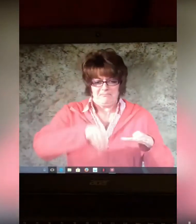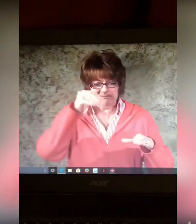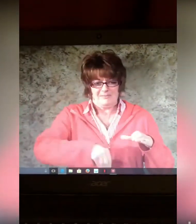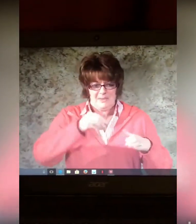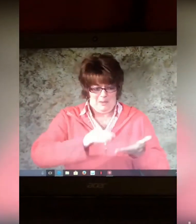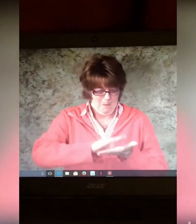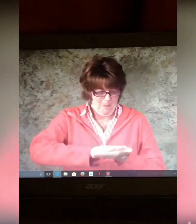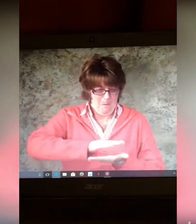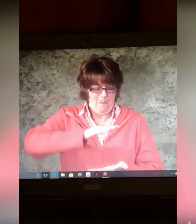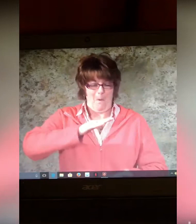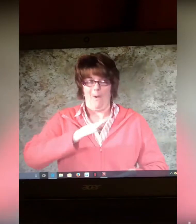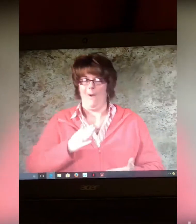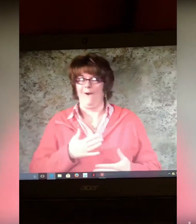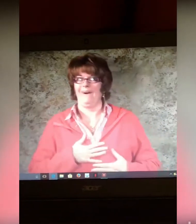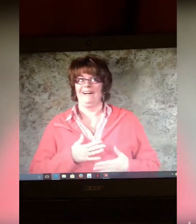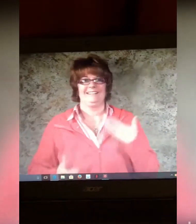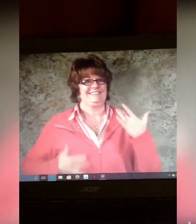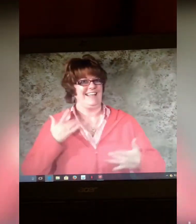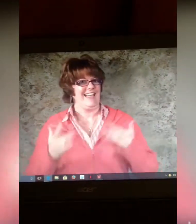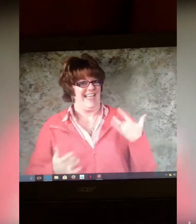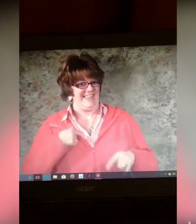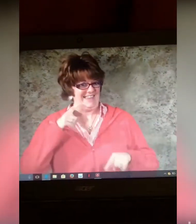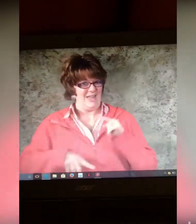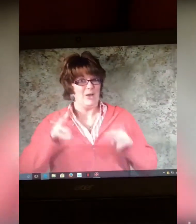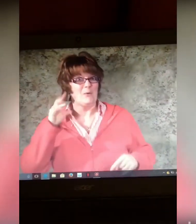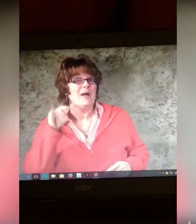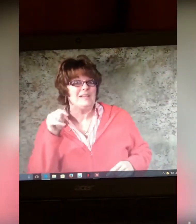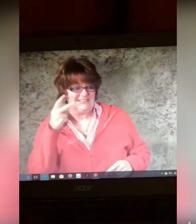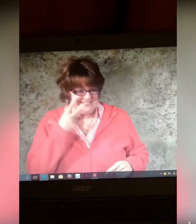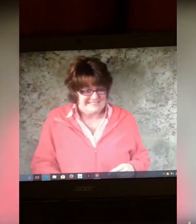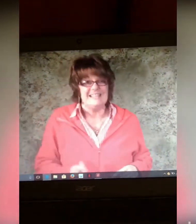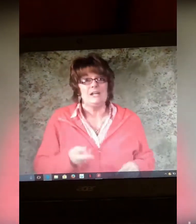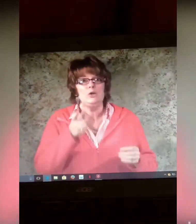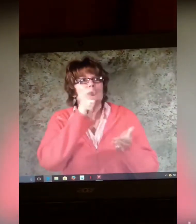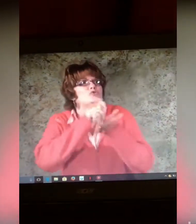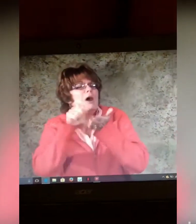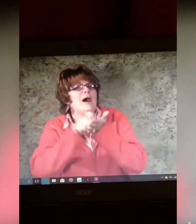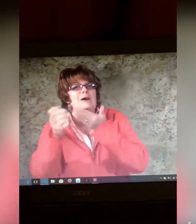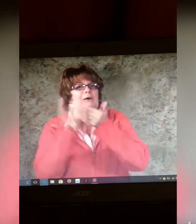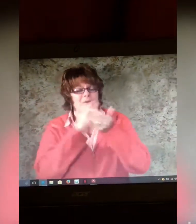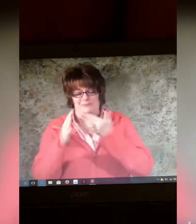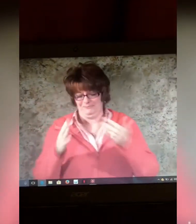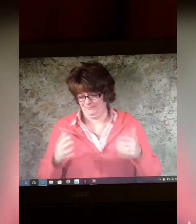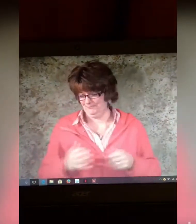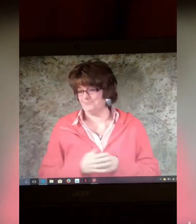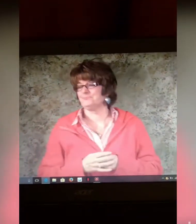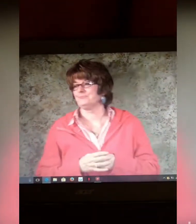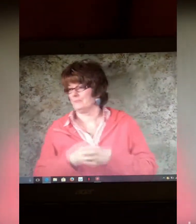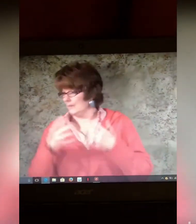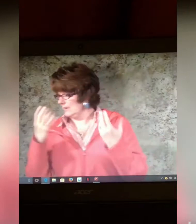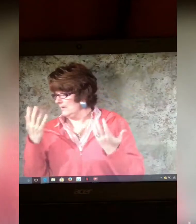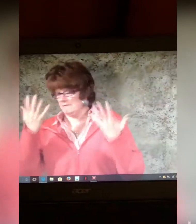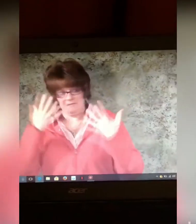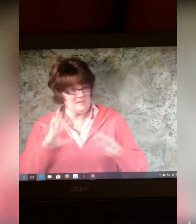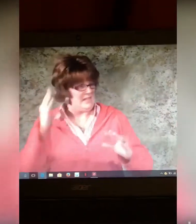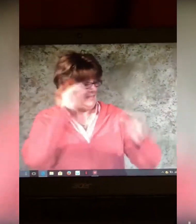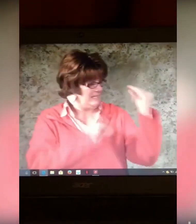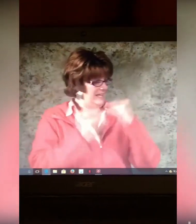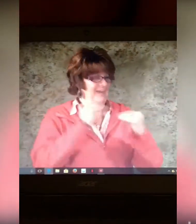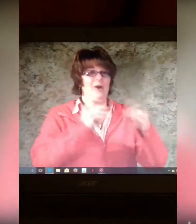30 students in our class, so it was nice and full. I was so excited to see who wrote me cards.